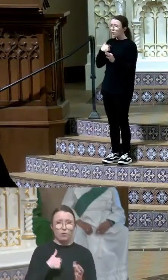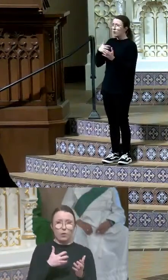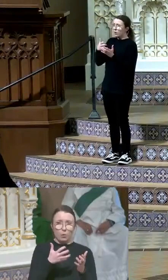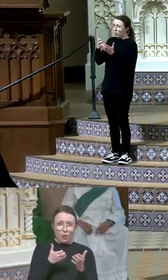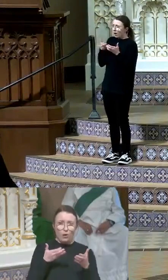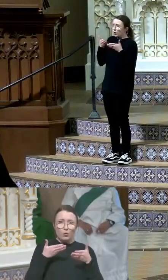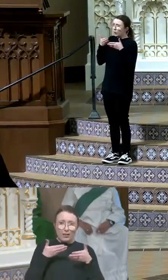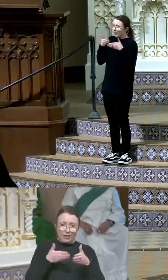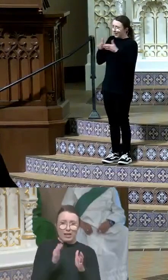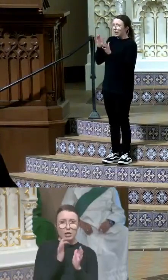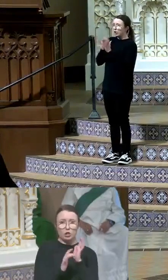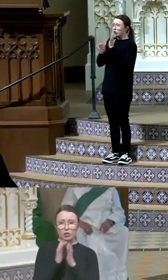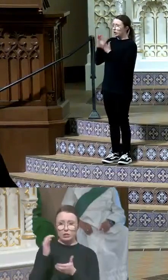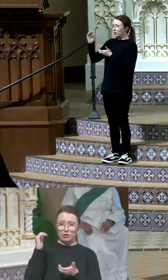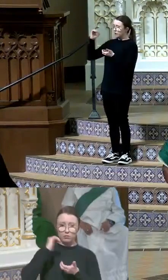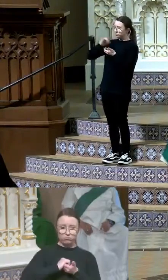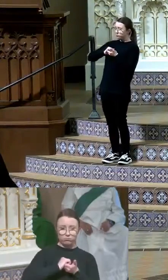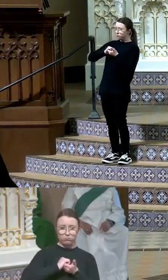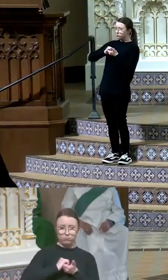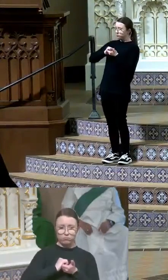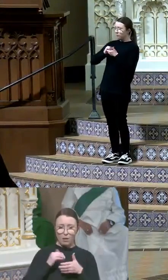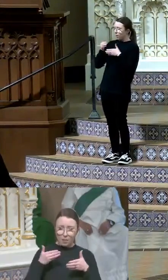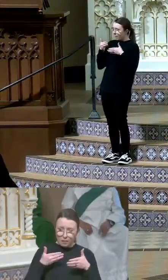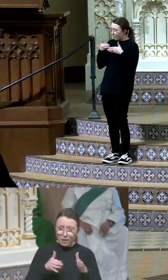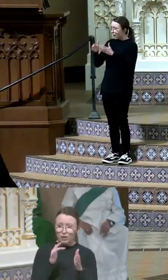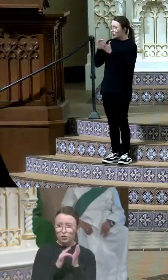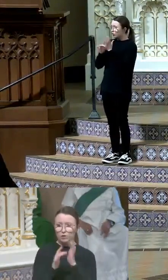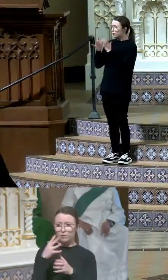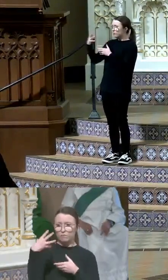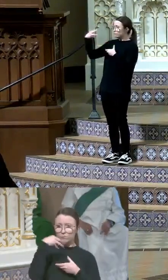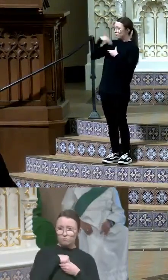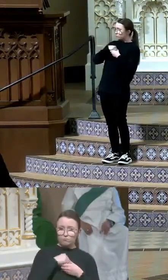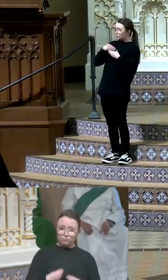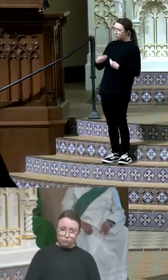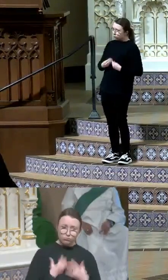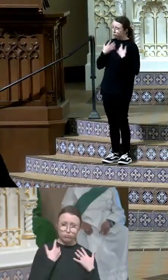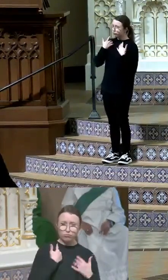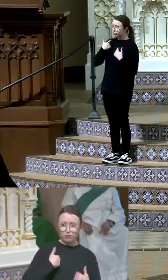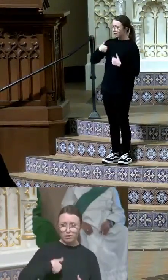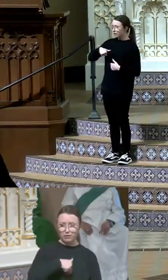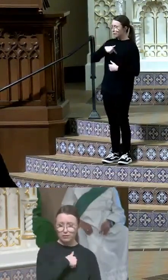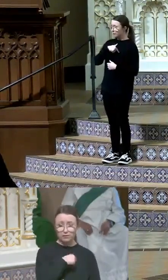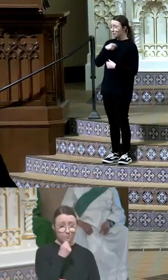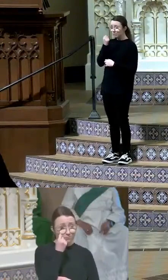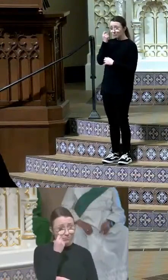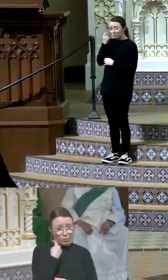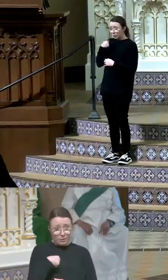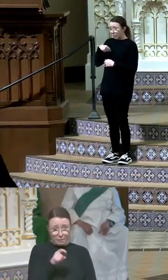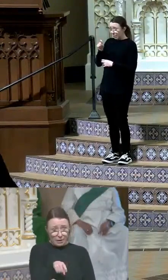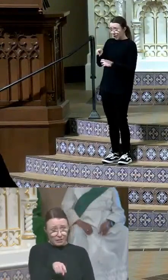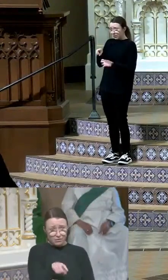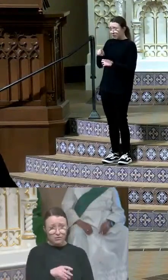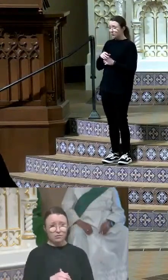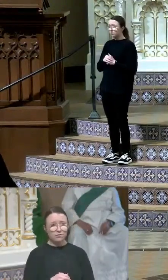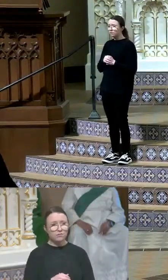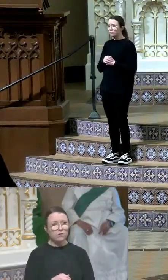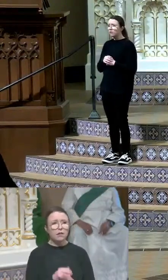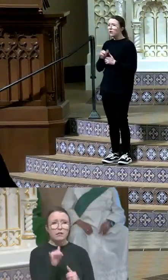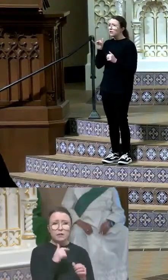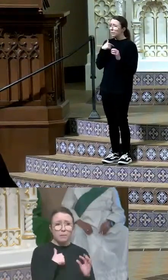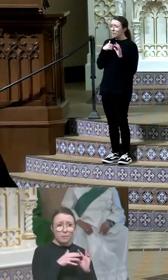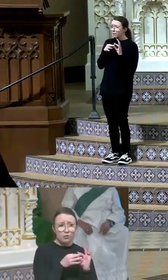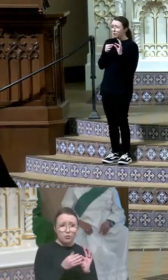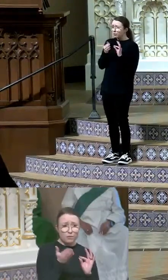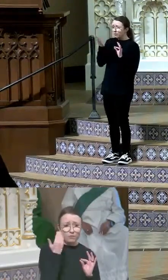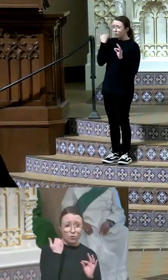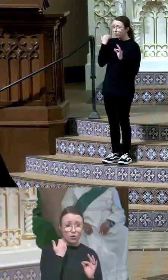hold our hand. And we need to do it. As I said in the beginning, we can't stick with business as usual, given the